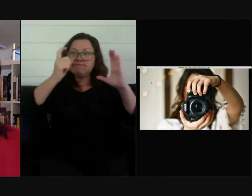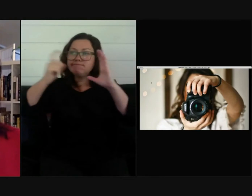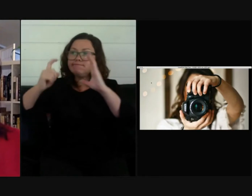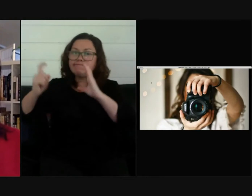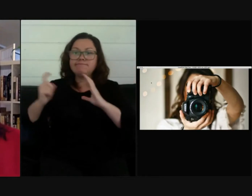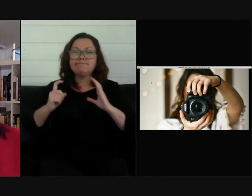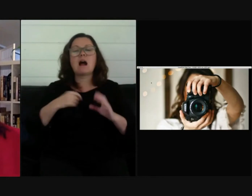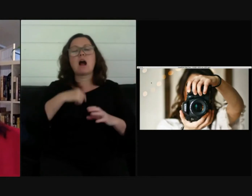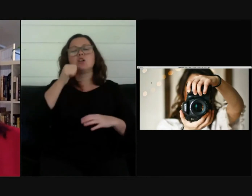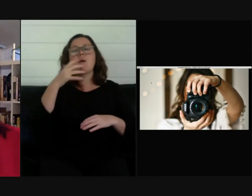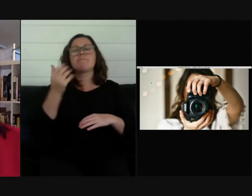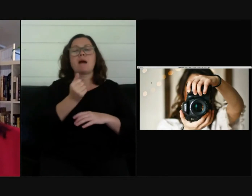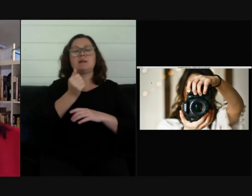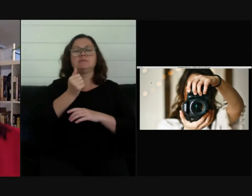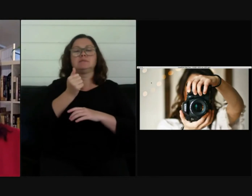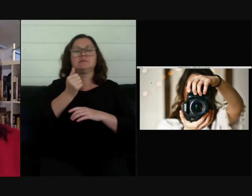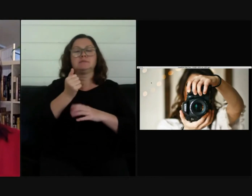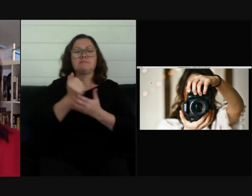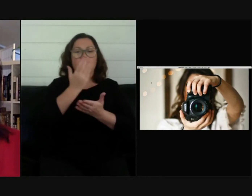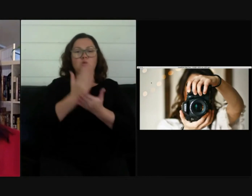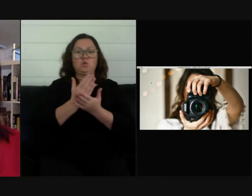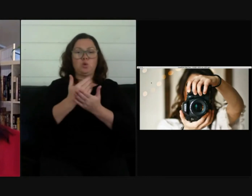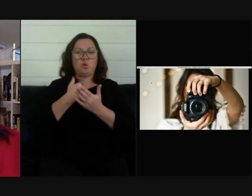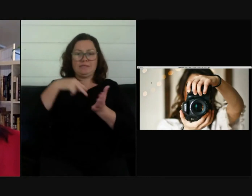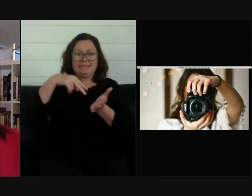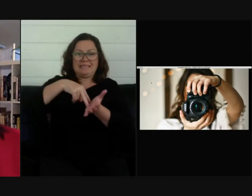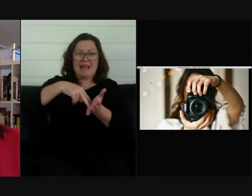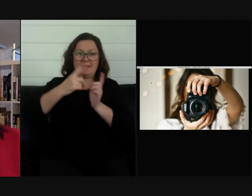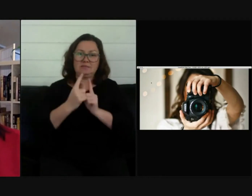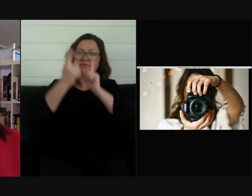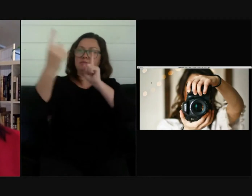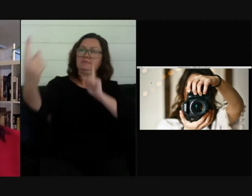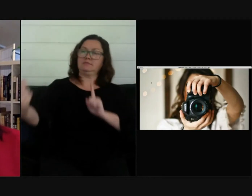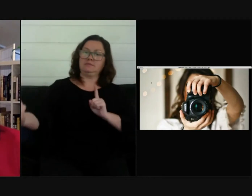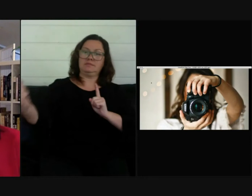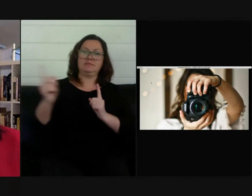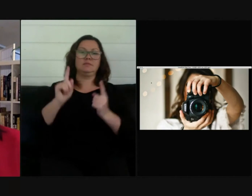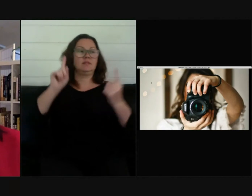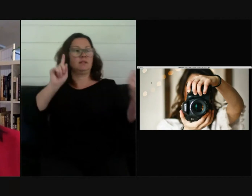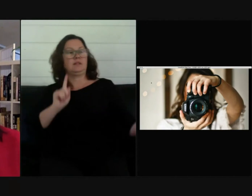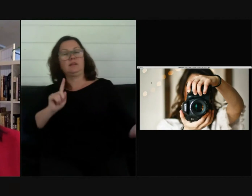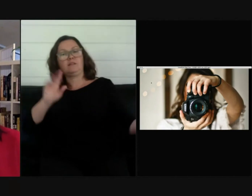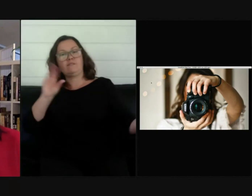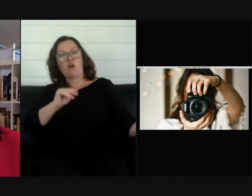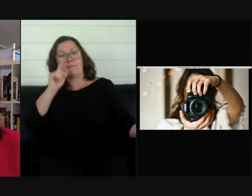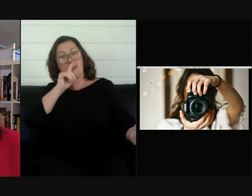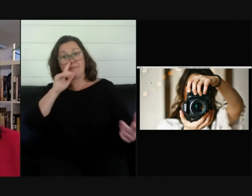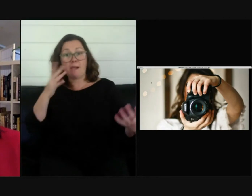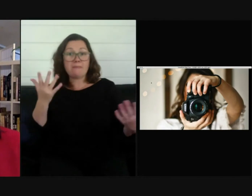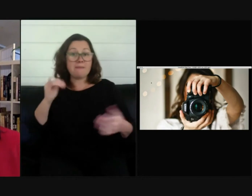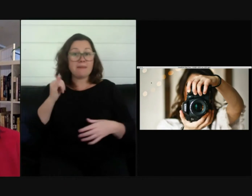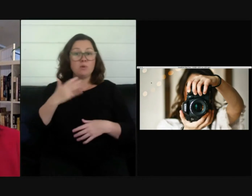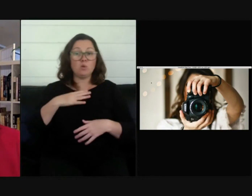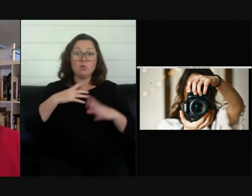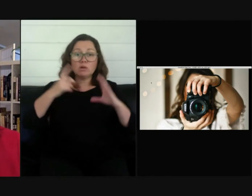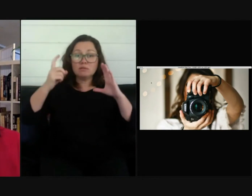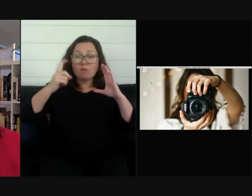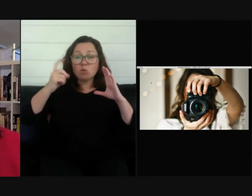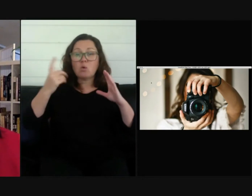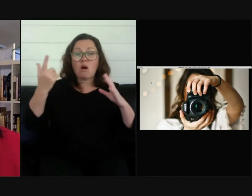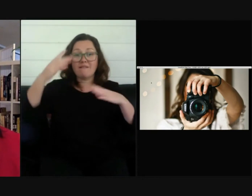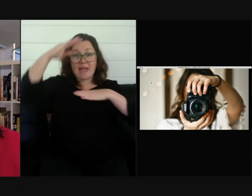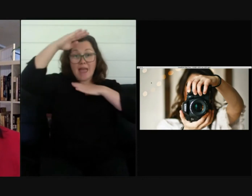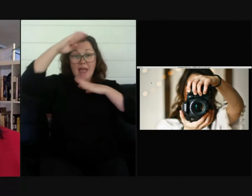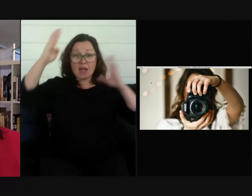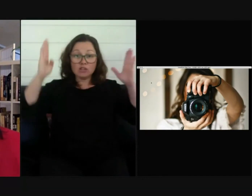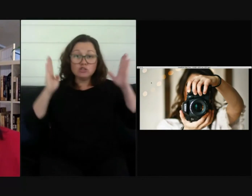new headshot or to get some new photographs for your website or for your social media, now's the time